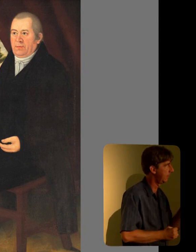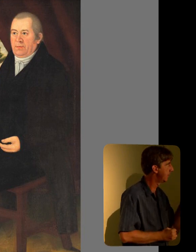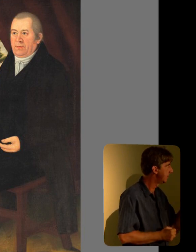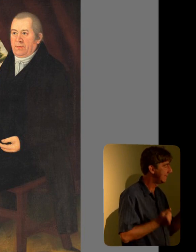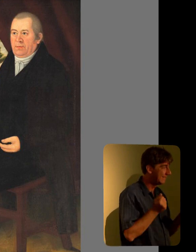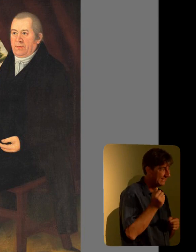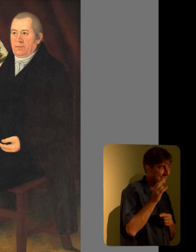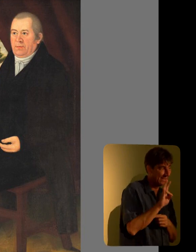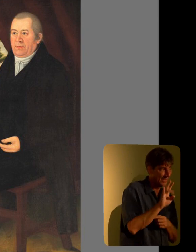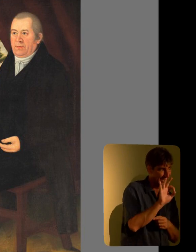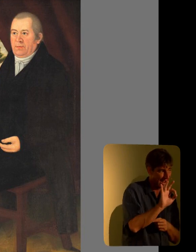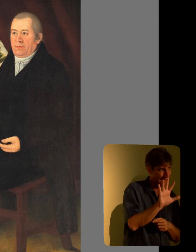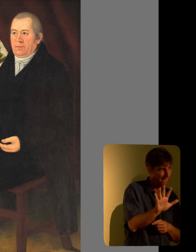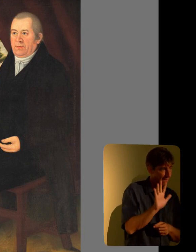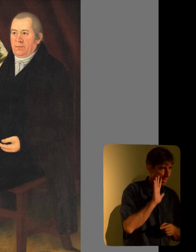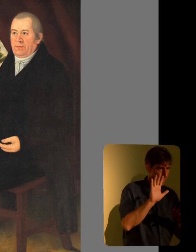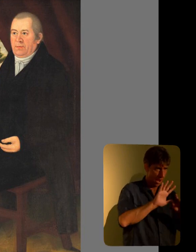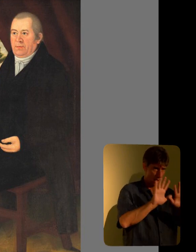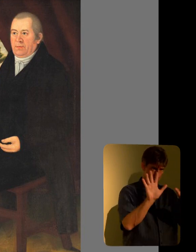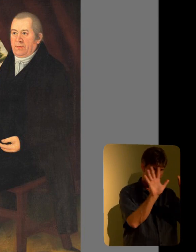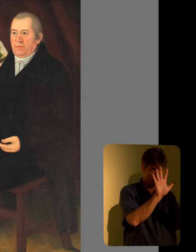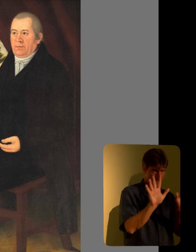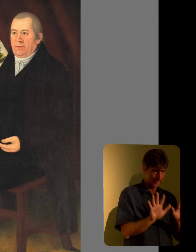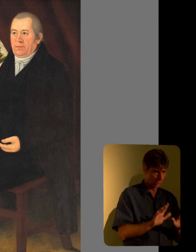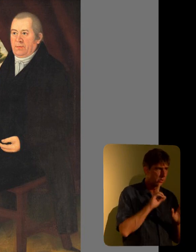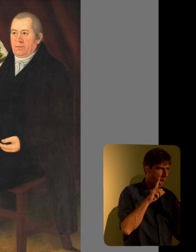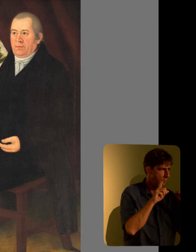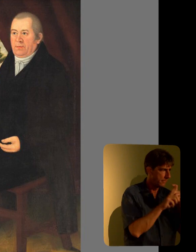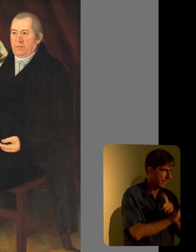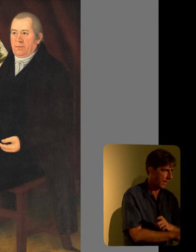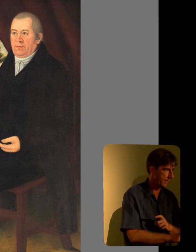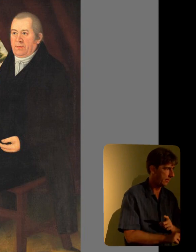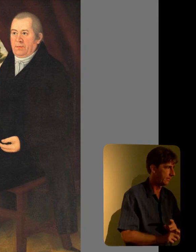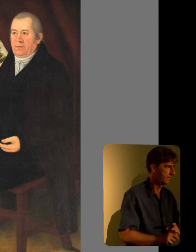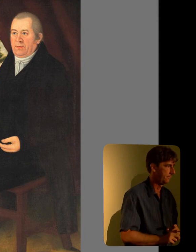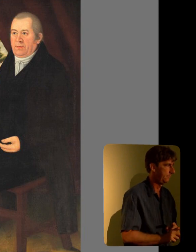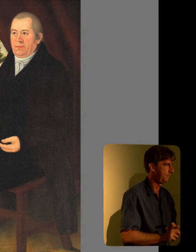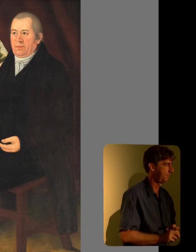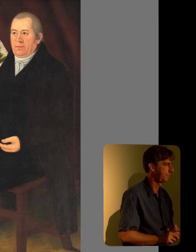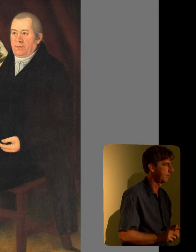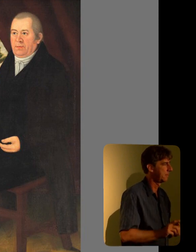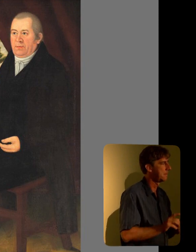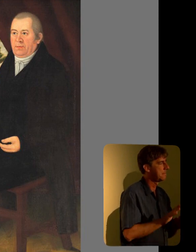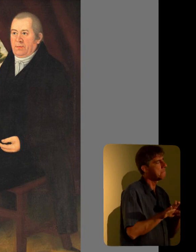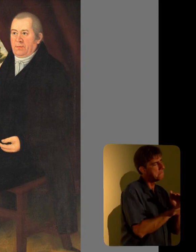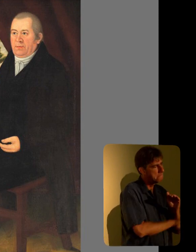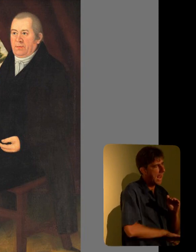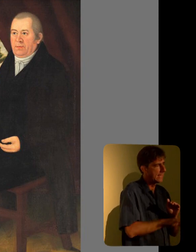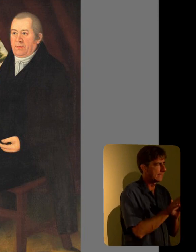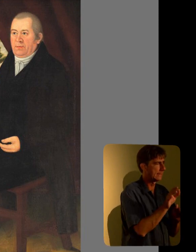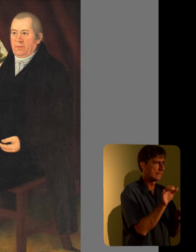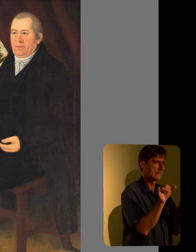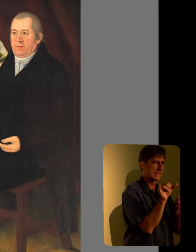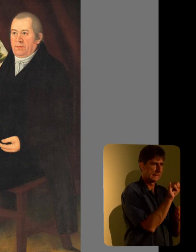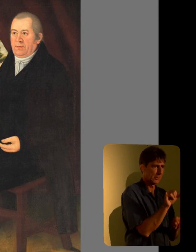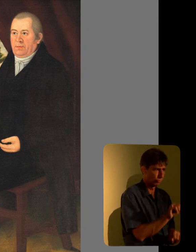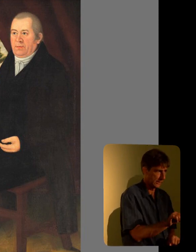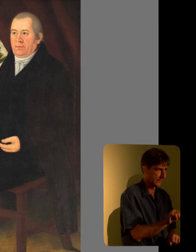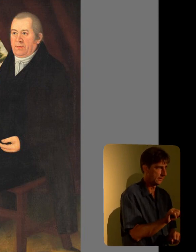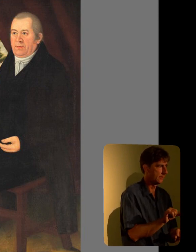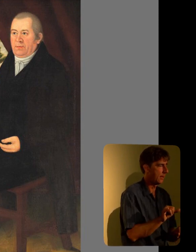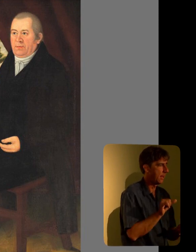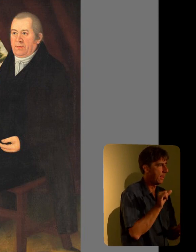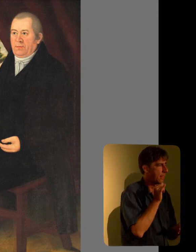complicated composition. You can see the basic symmetry of it, the diamond shape created